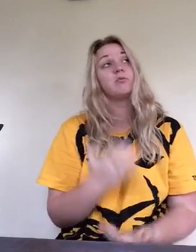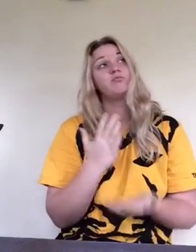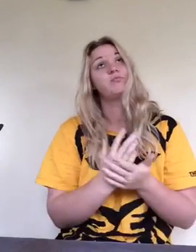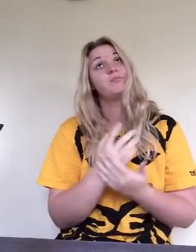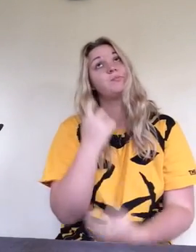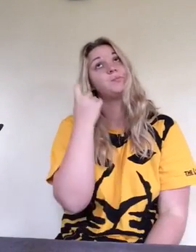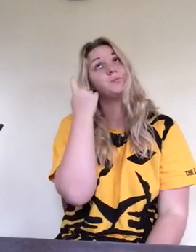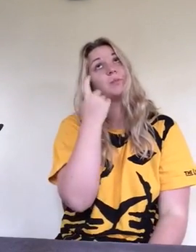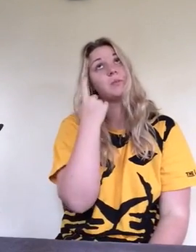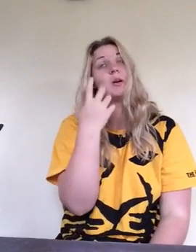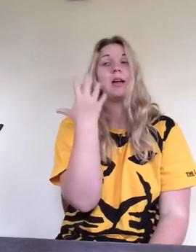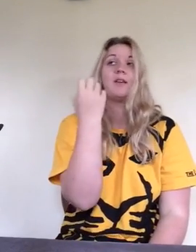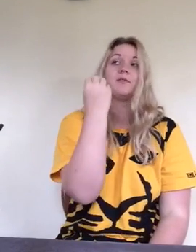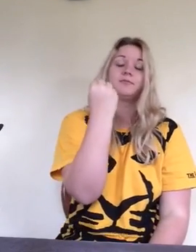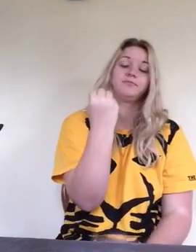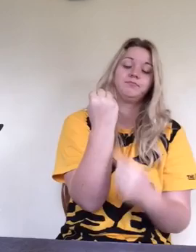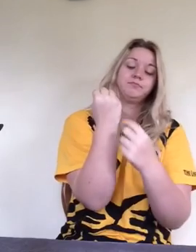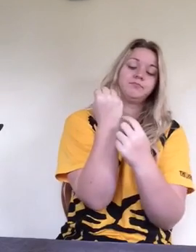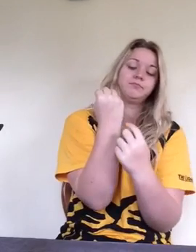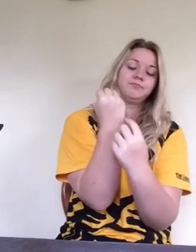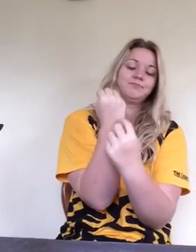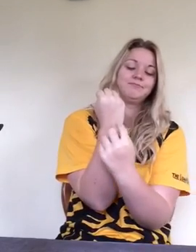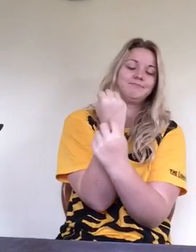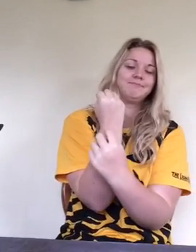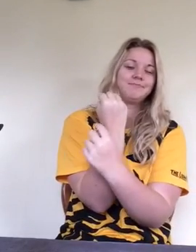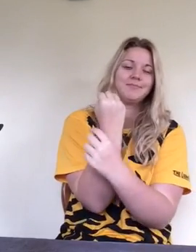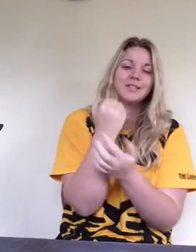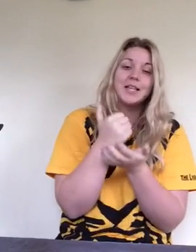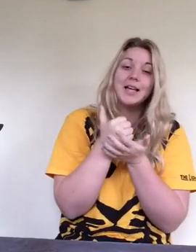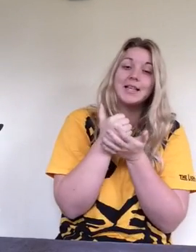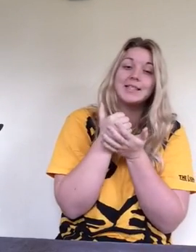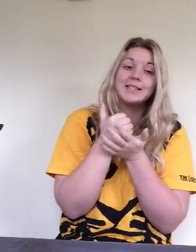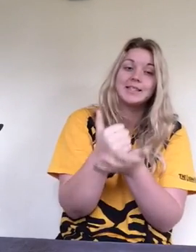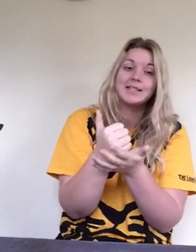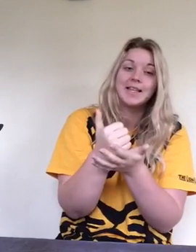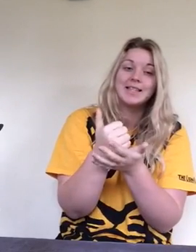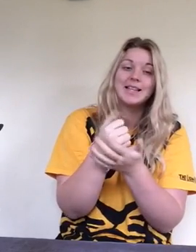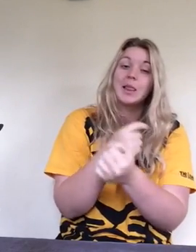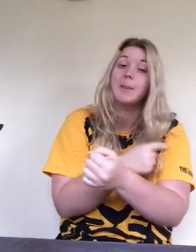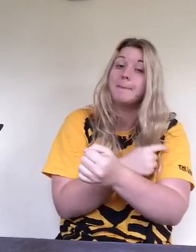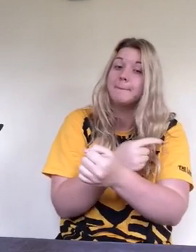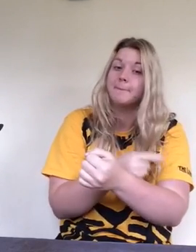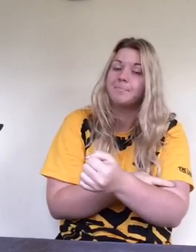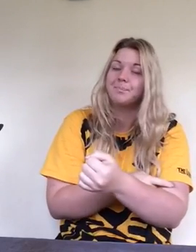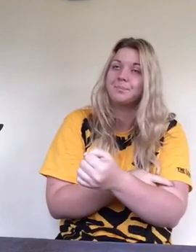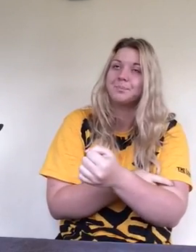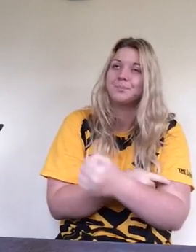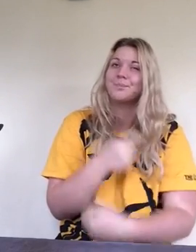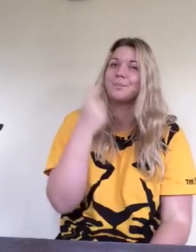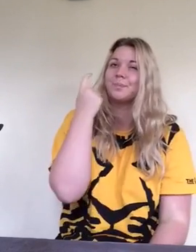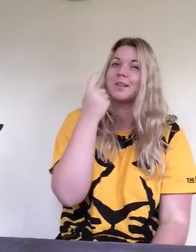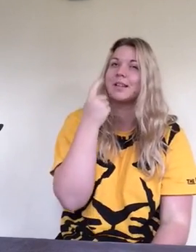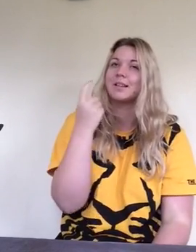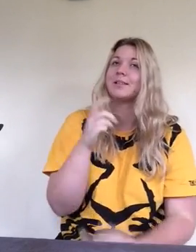think about it. Would they fit under the systemic flow or pulmonary flow? Well, if the main job is to serve the needs of